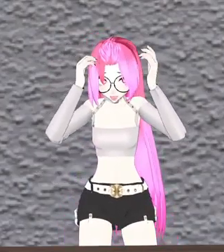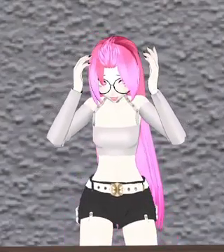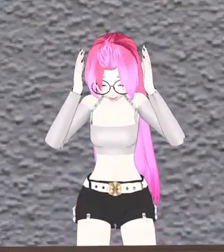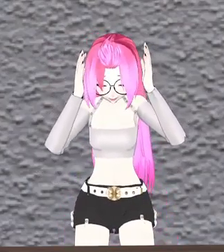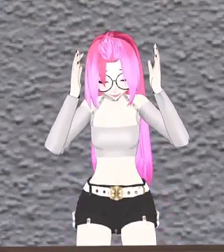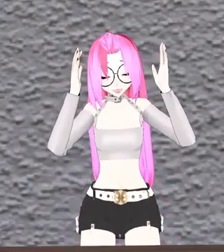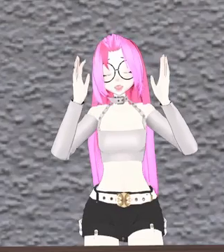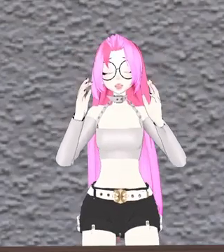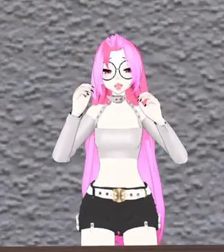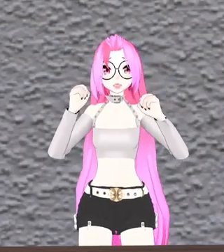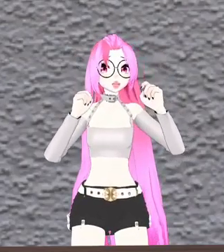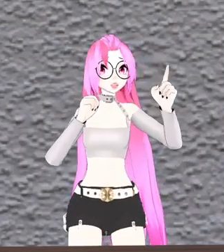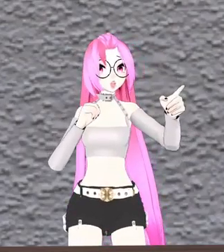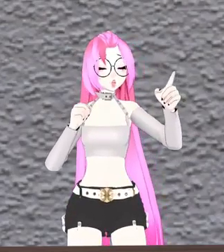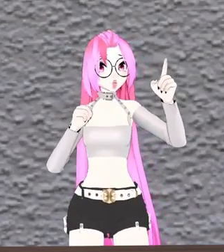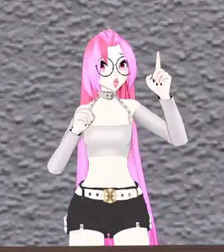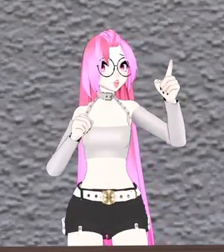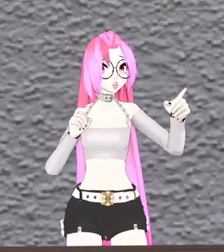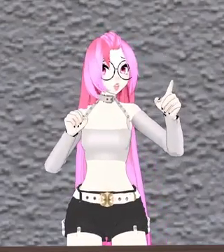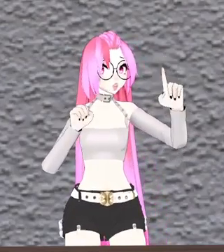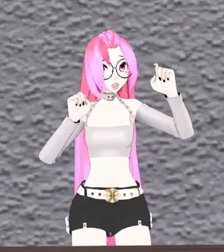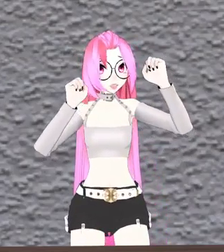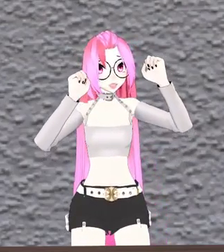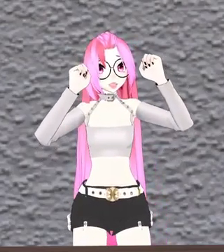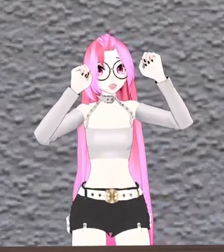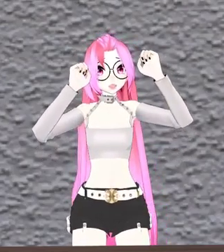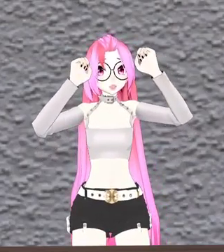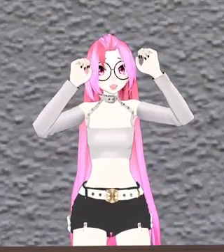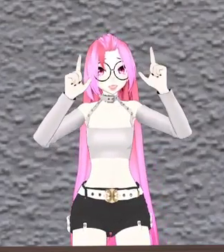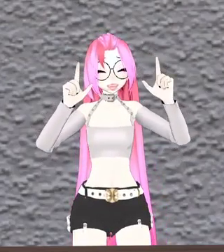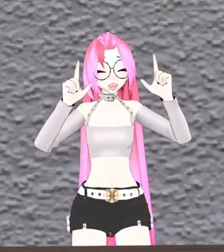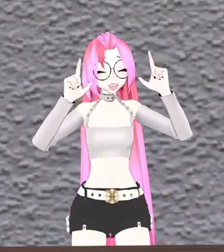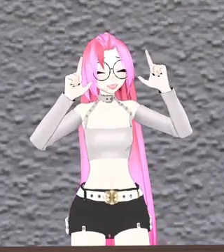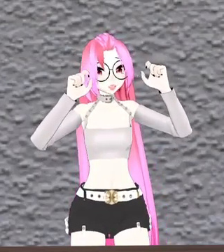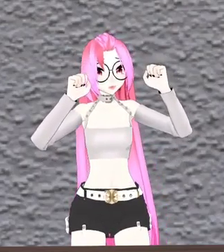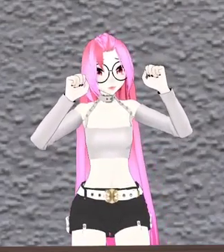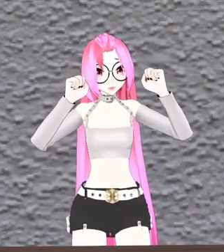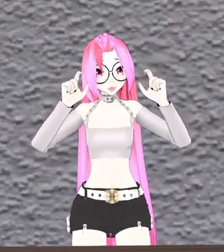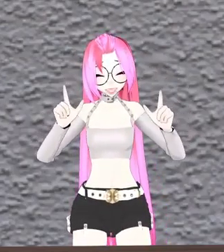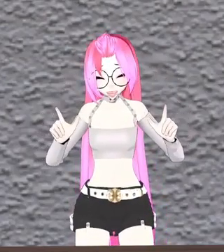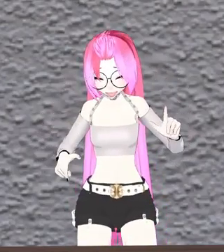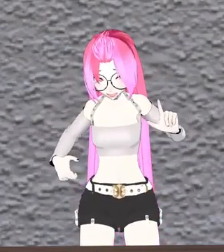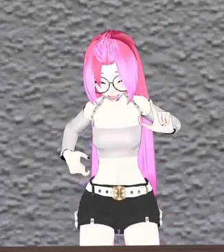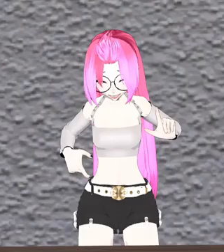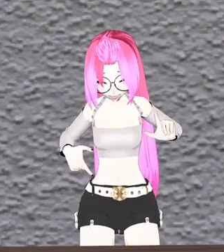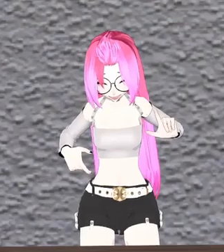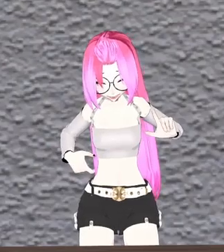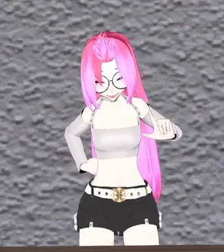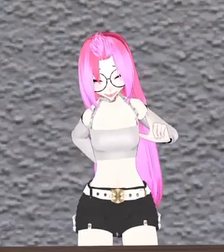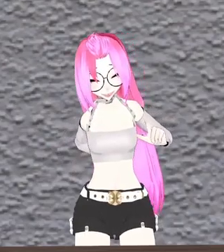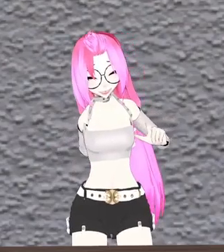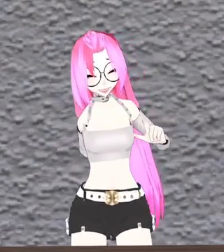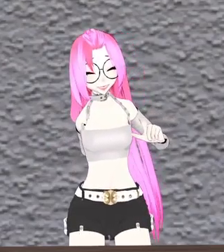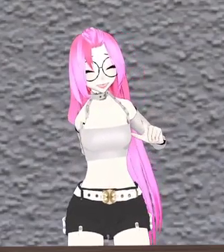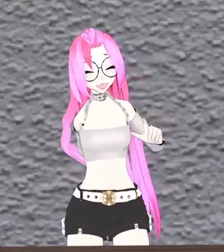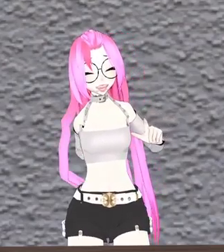I'm sorry, the reason why I didn't understand the question is because that was just so, like, Stellar. It's because to me, it was double thumbs, right? Because I was using this.